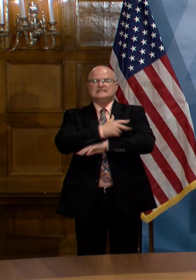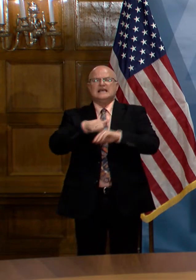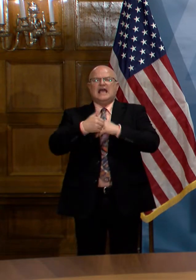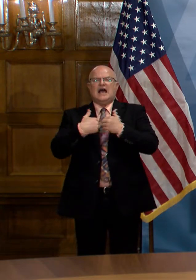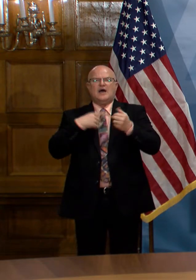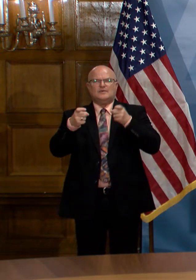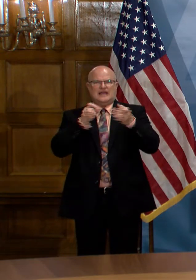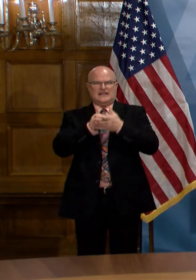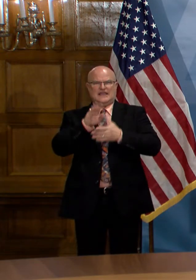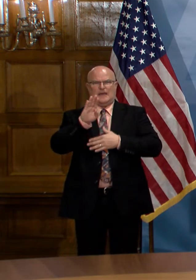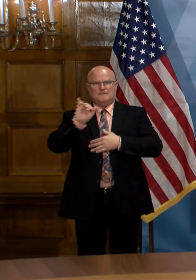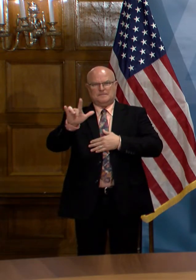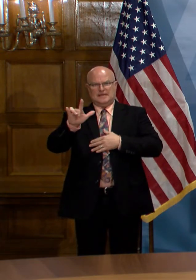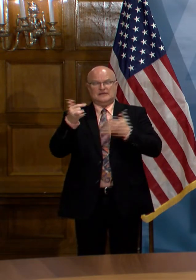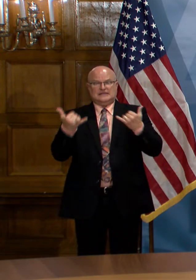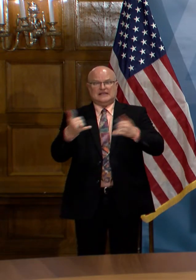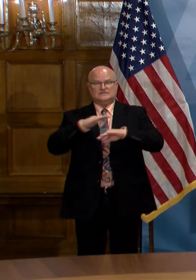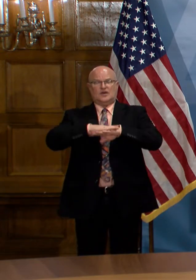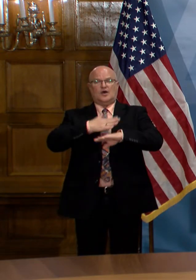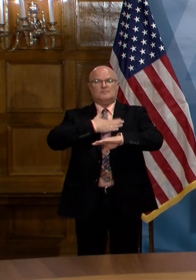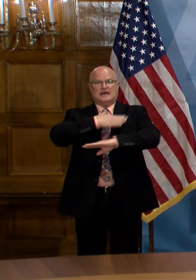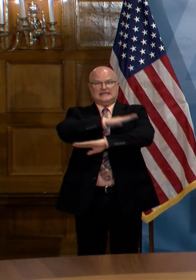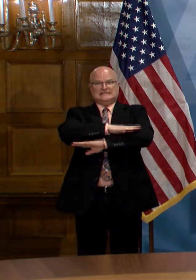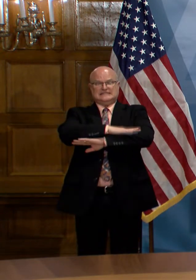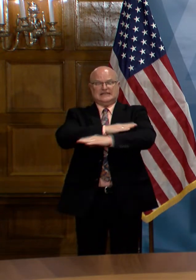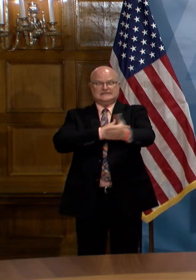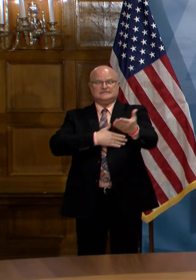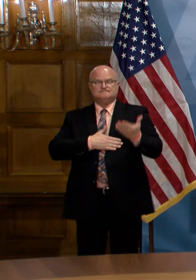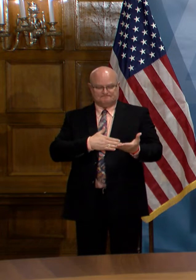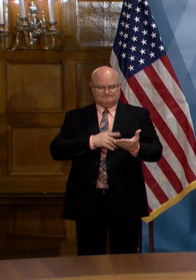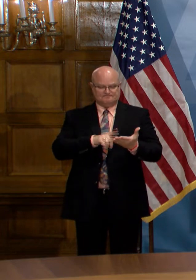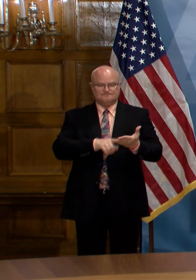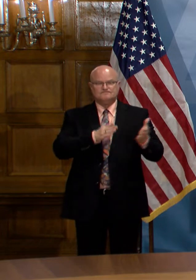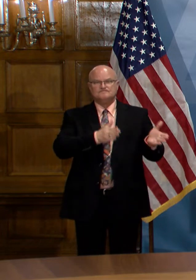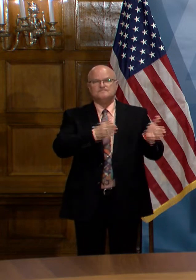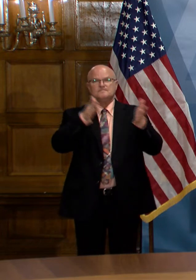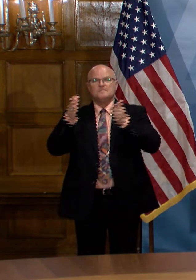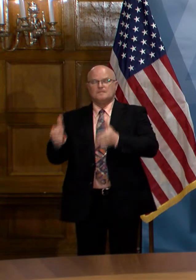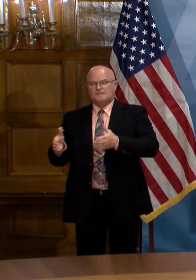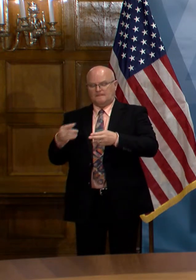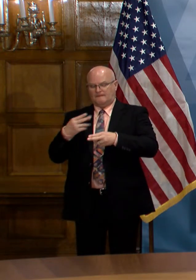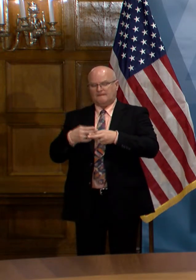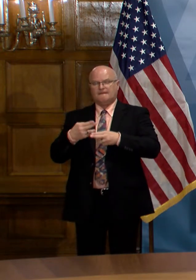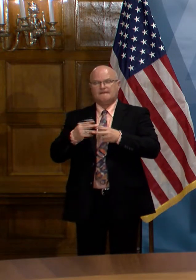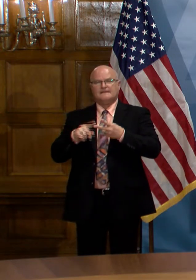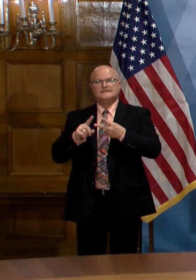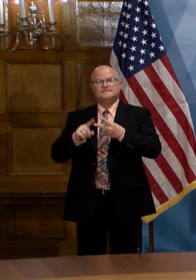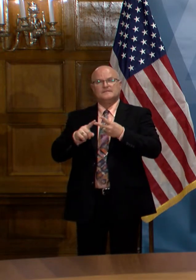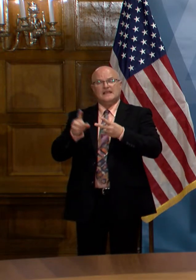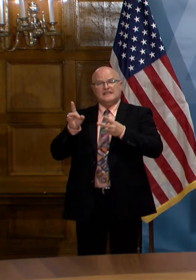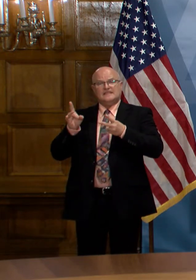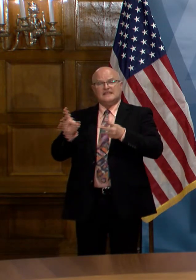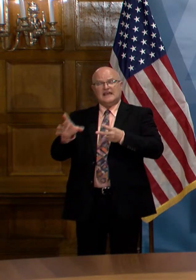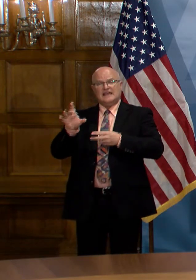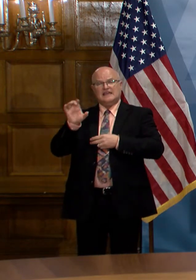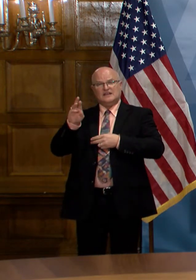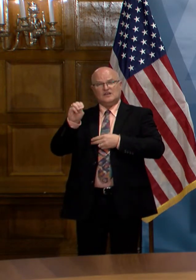I will handle that bill now that it is on my desk. In regards to what we have called hate crimes legislation,